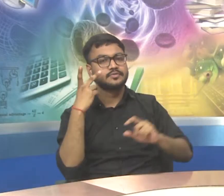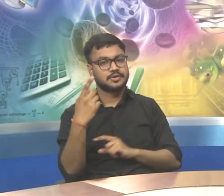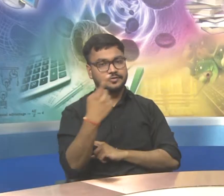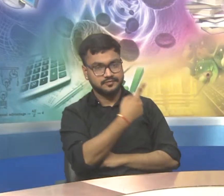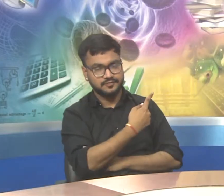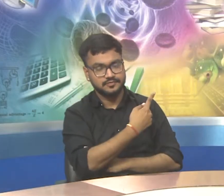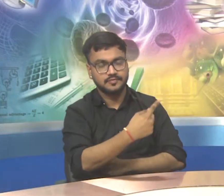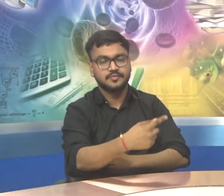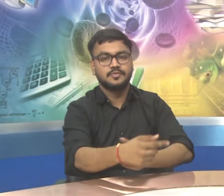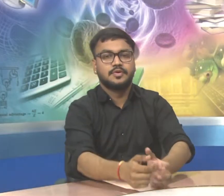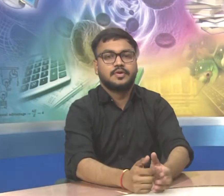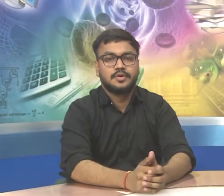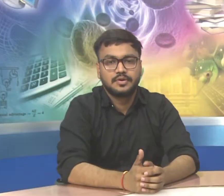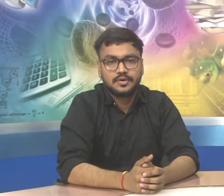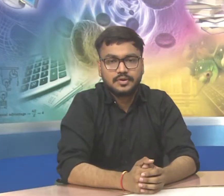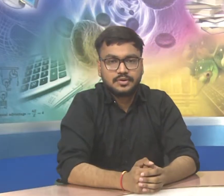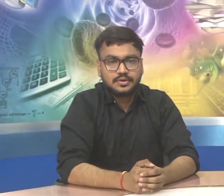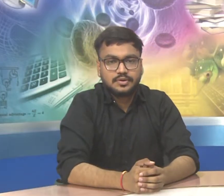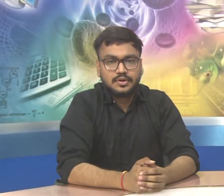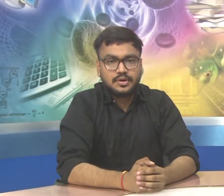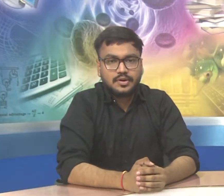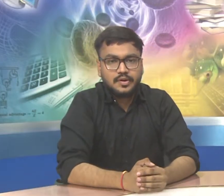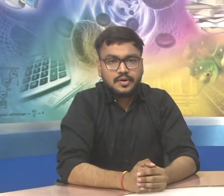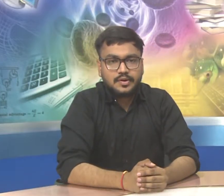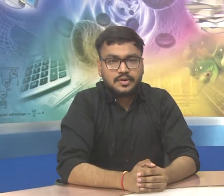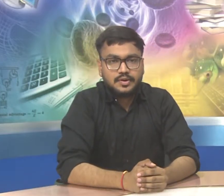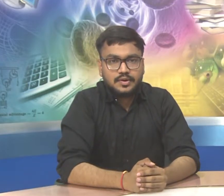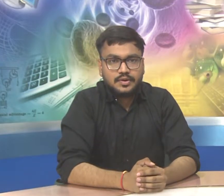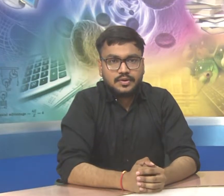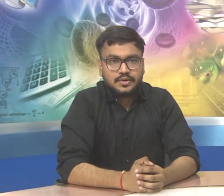before mixture and after settle down.